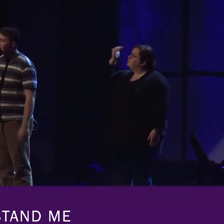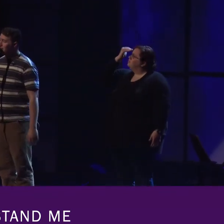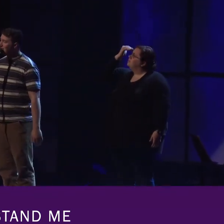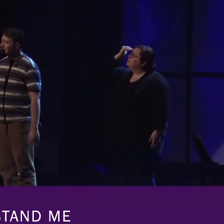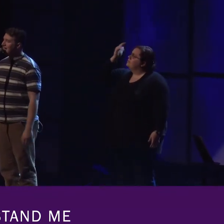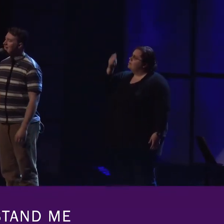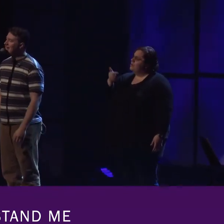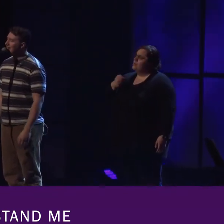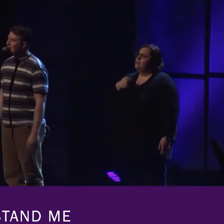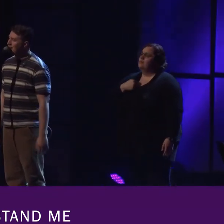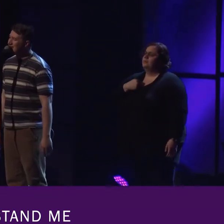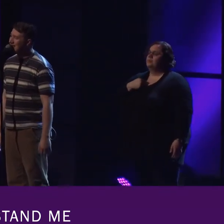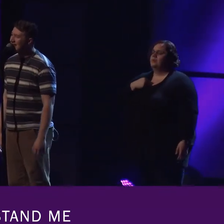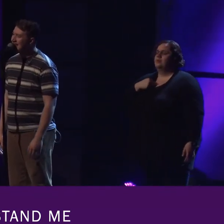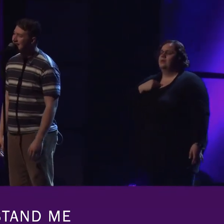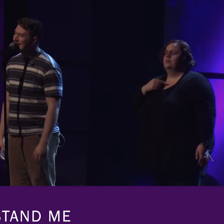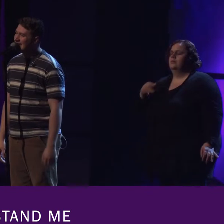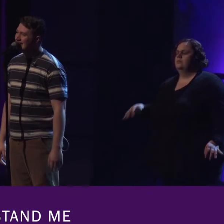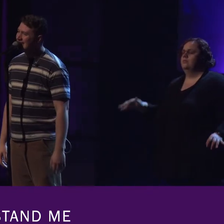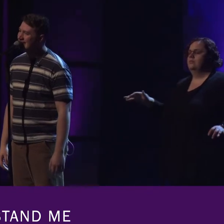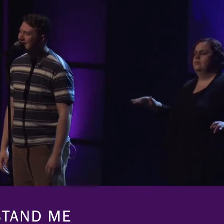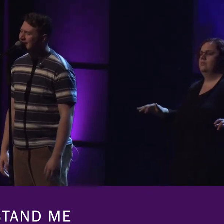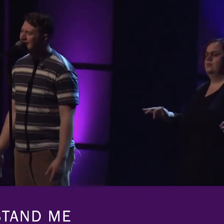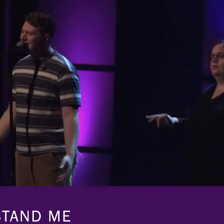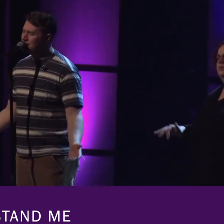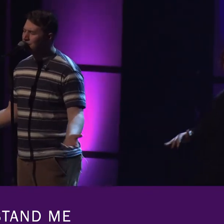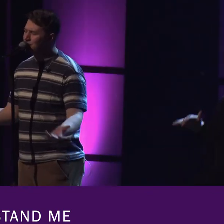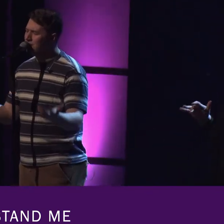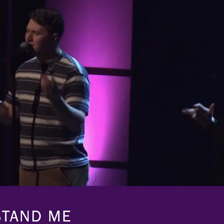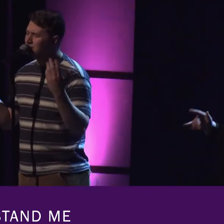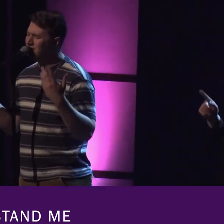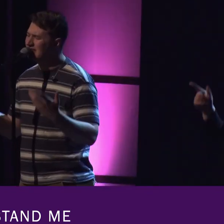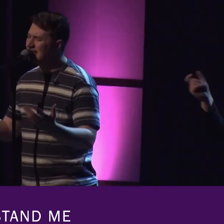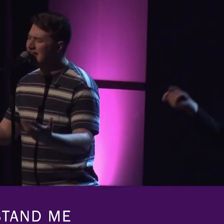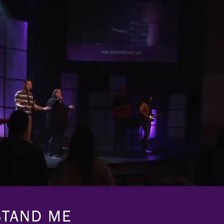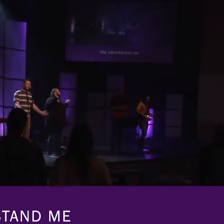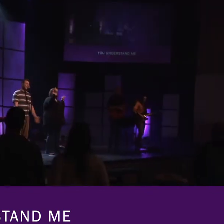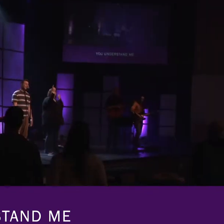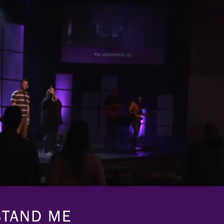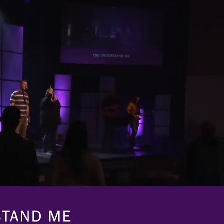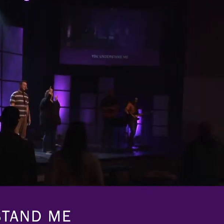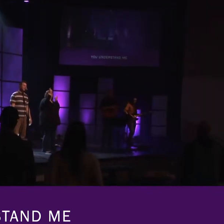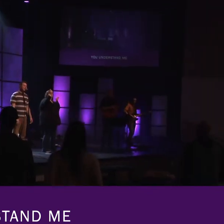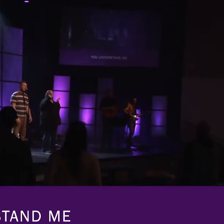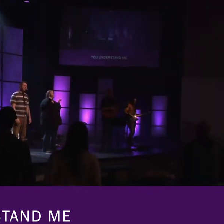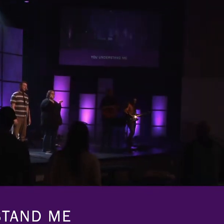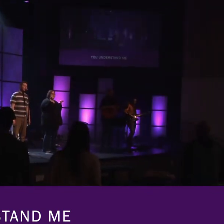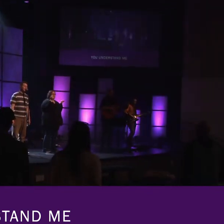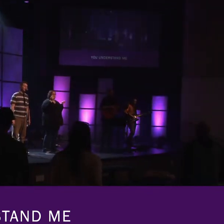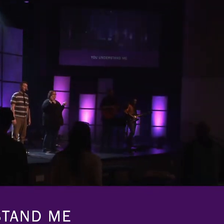You understand me. You understand me.